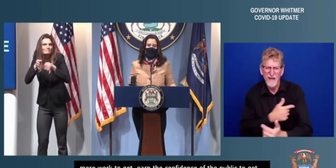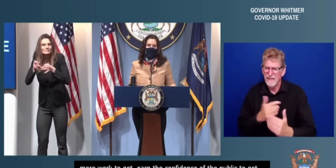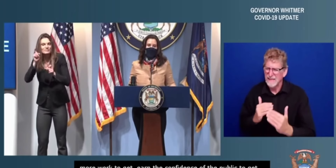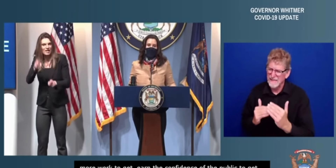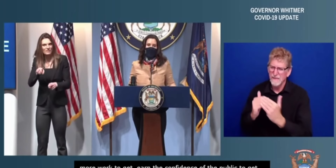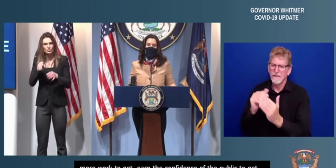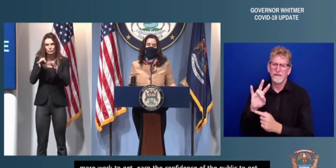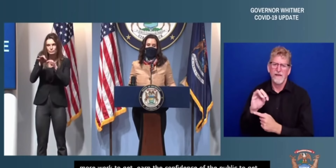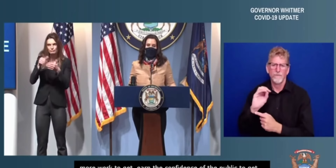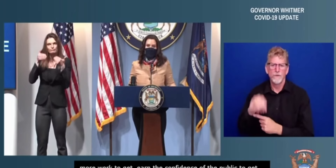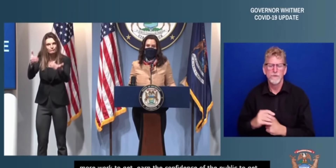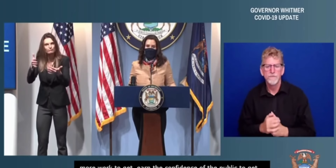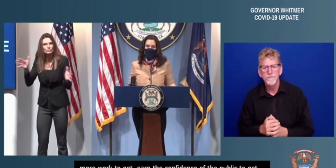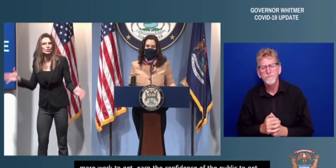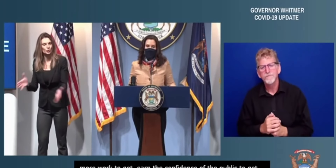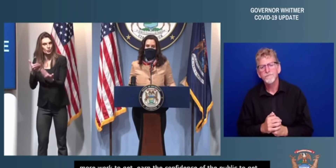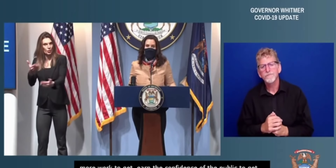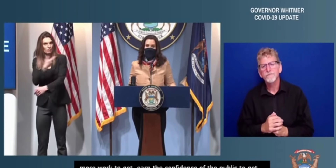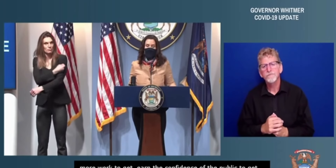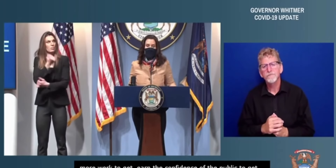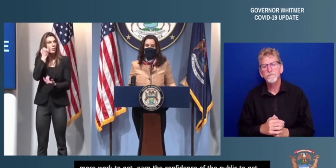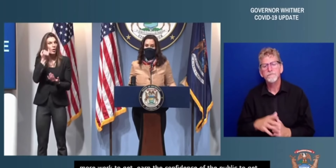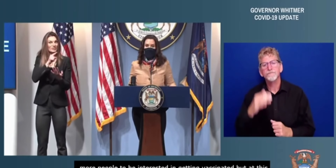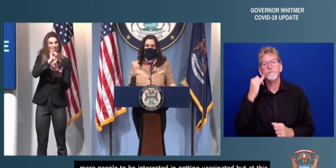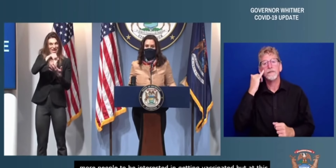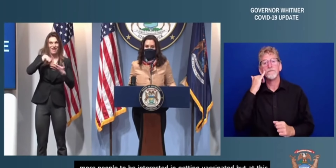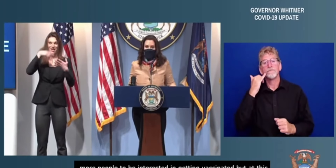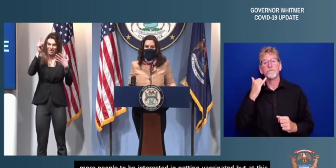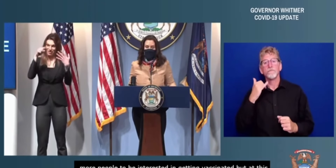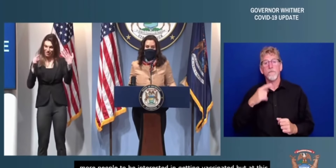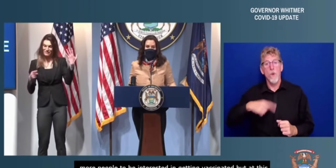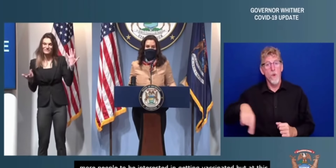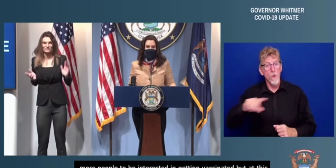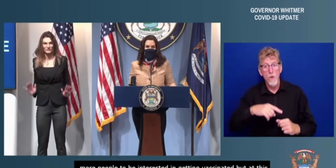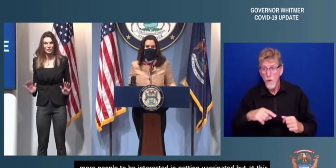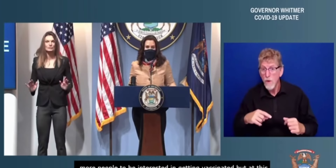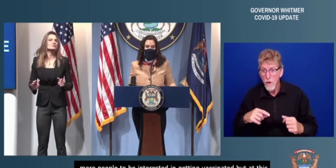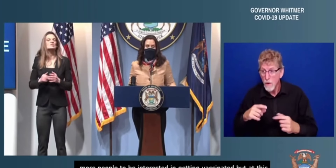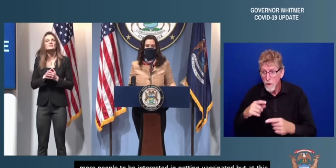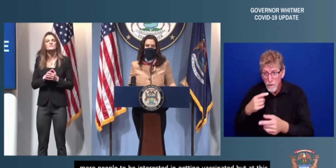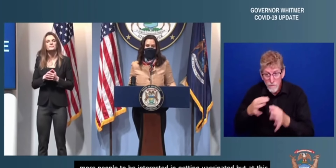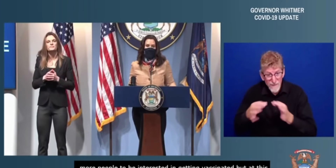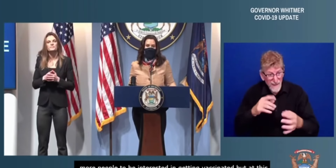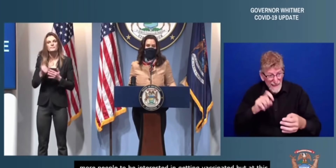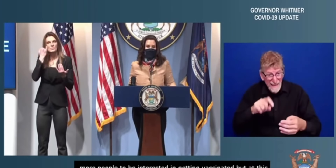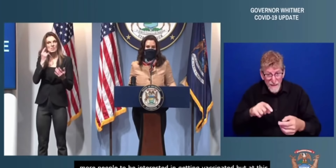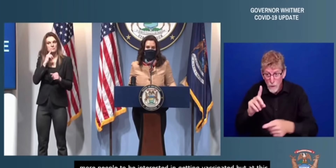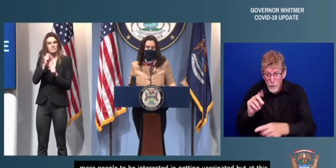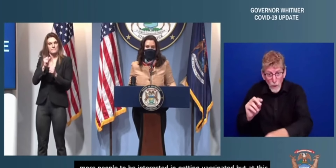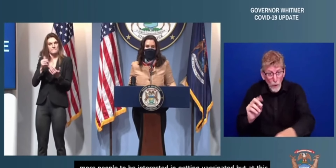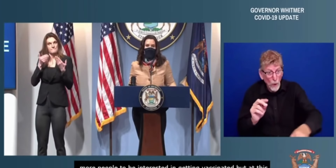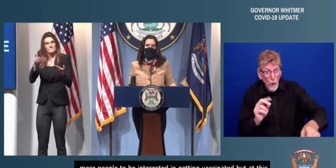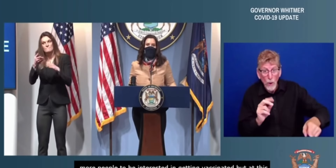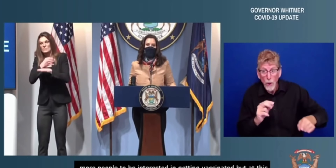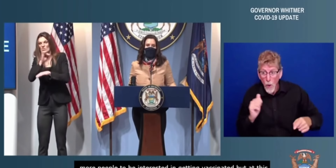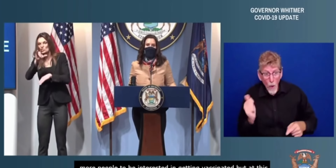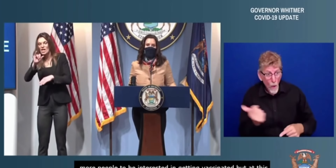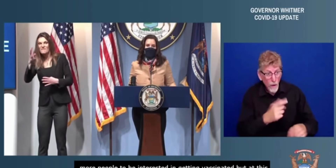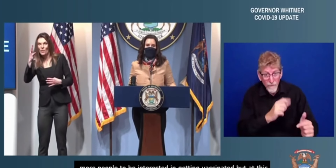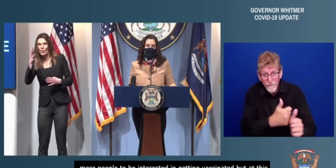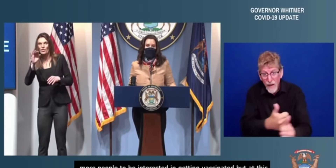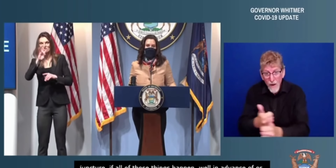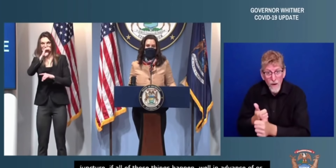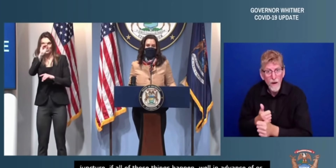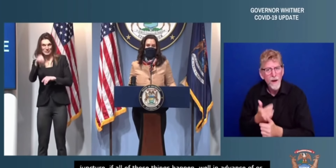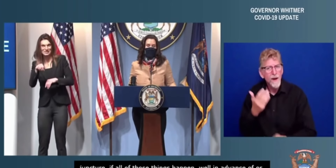juncture, if all of those things happened well in advance of, or at least by the 4th of July, we could